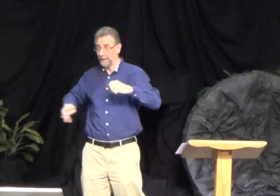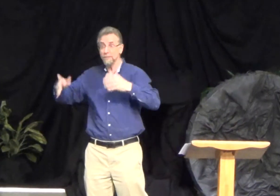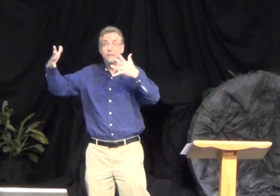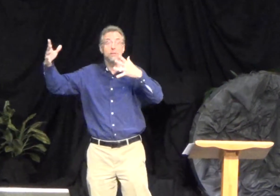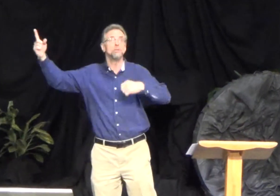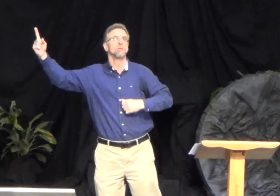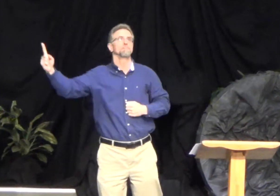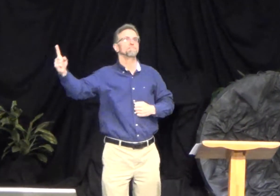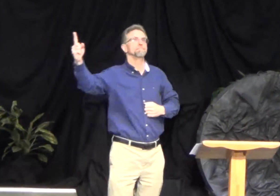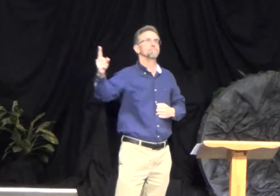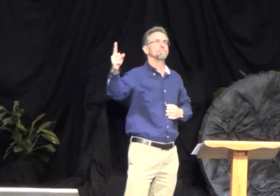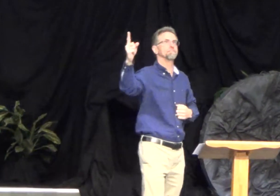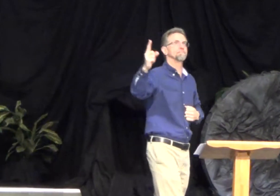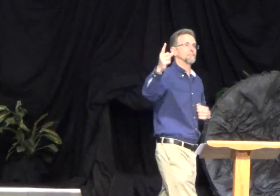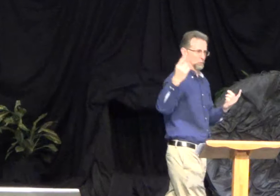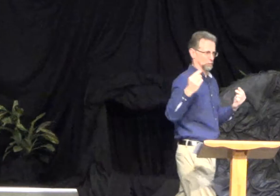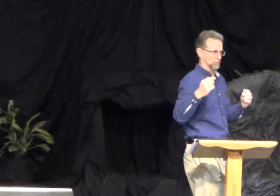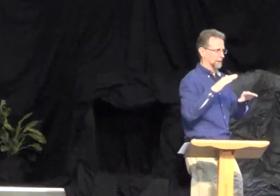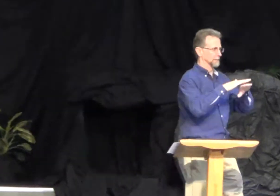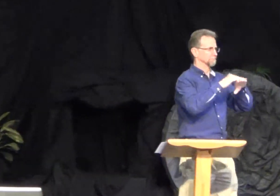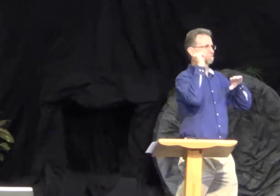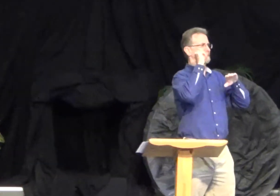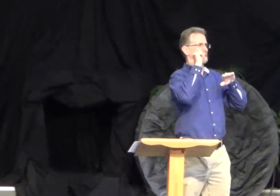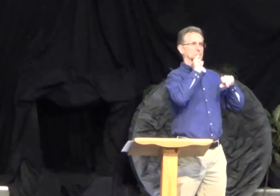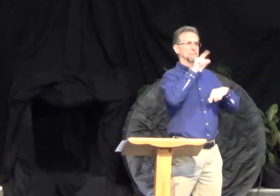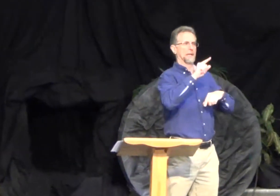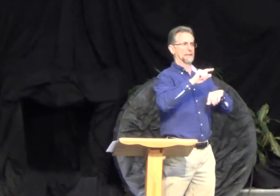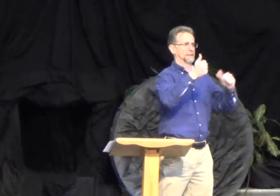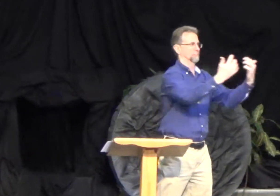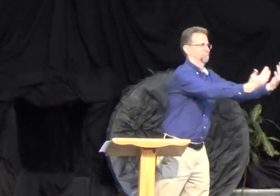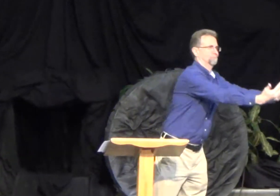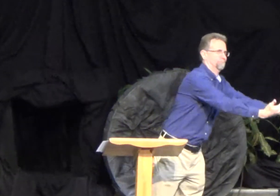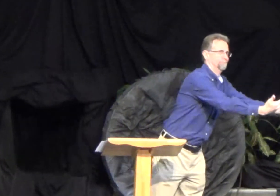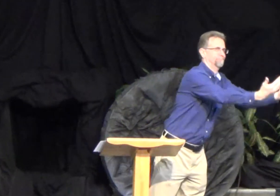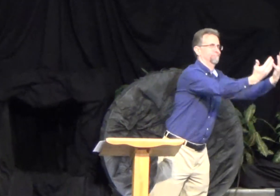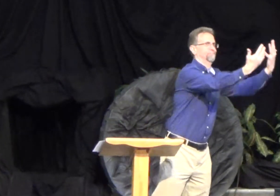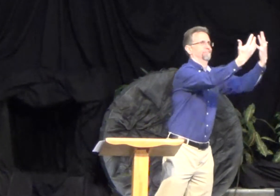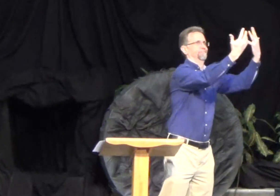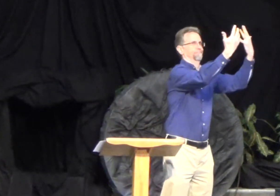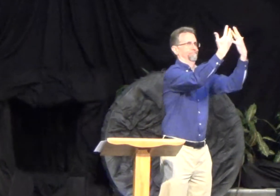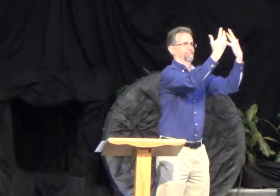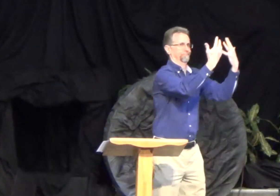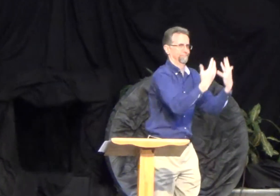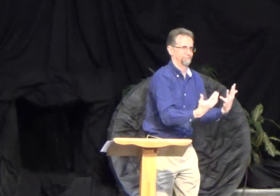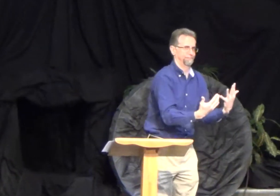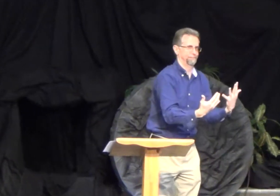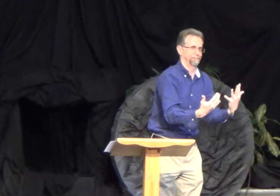having received the kingdom, and he commanded his servants to whom he had be